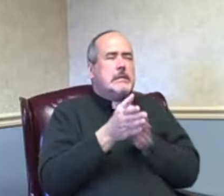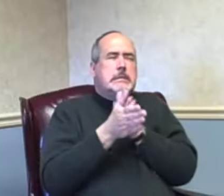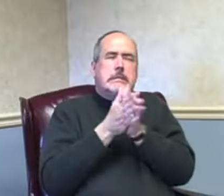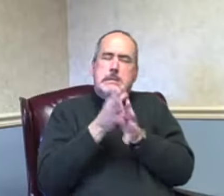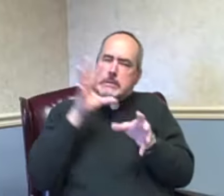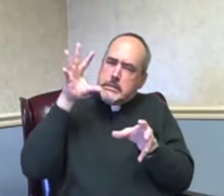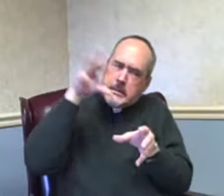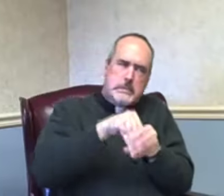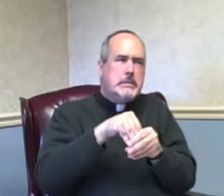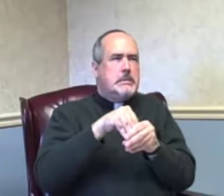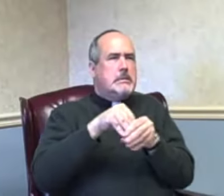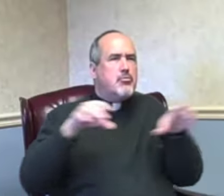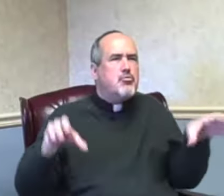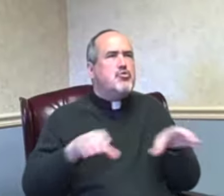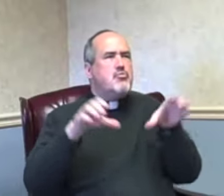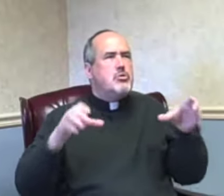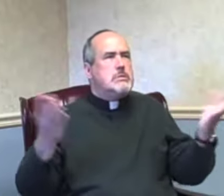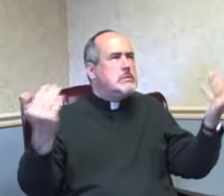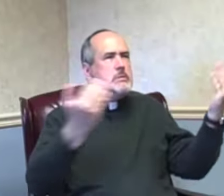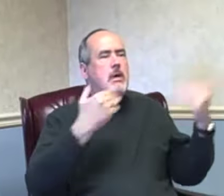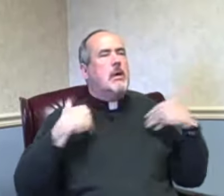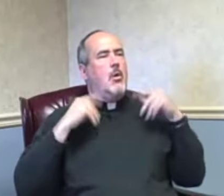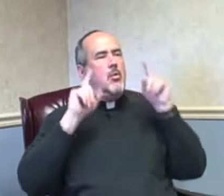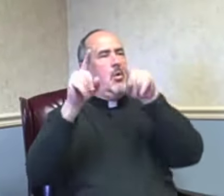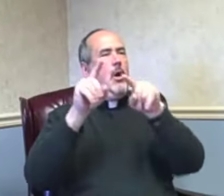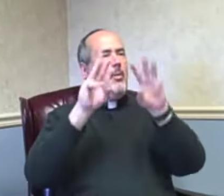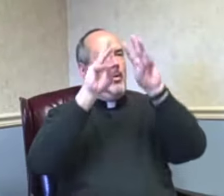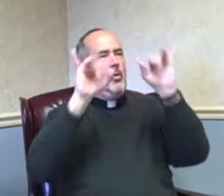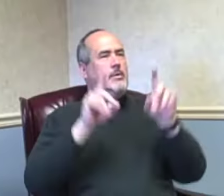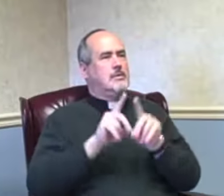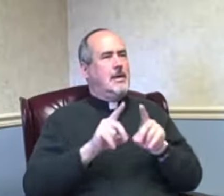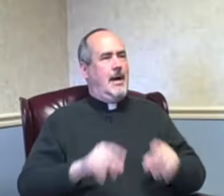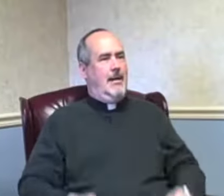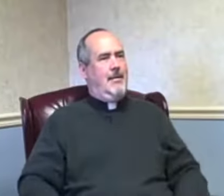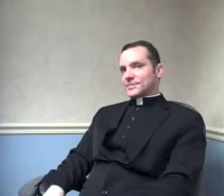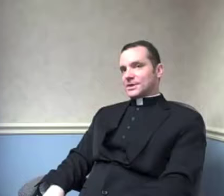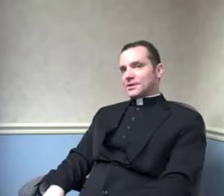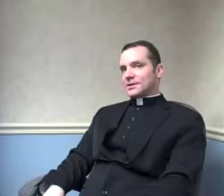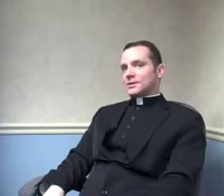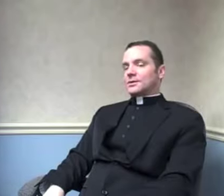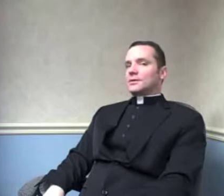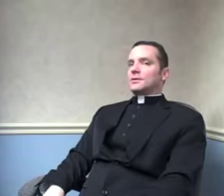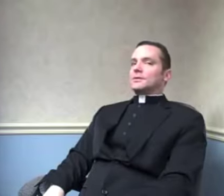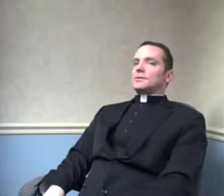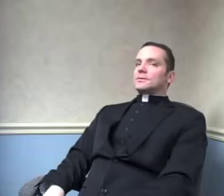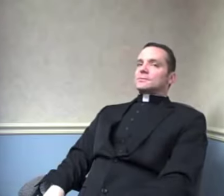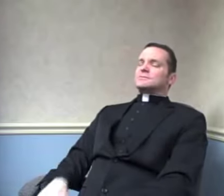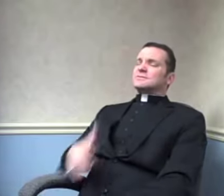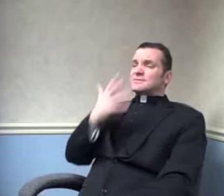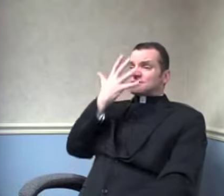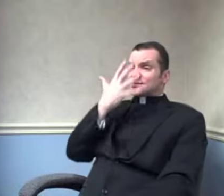our best friend. What made you want to get involved in World Youth Day and get other people involved?